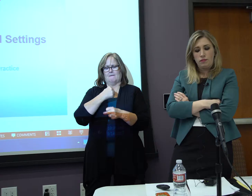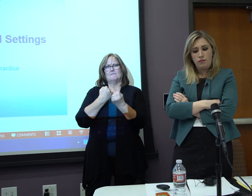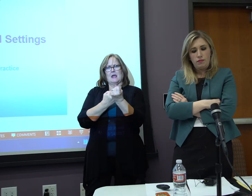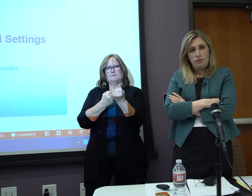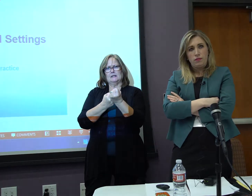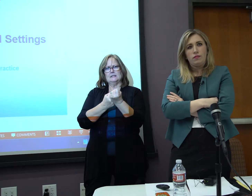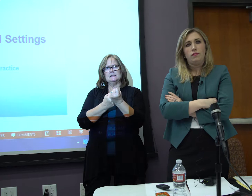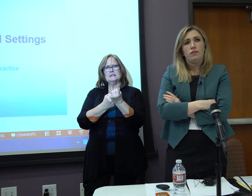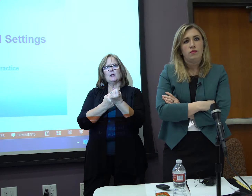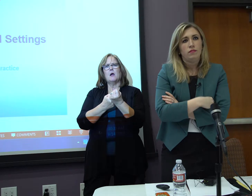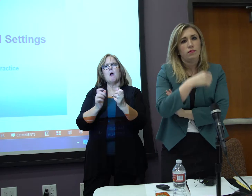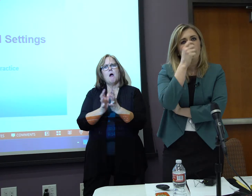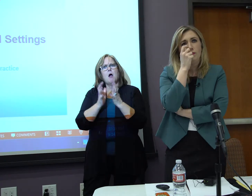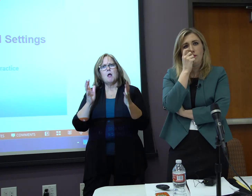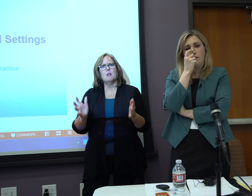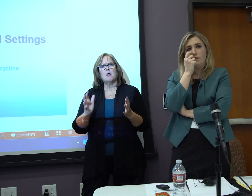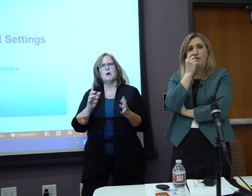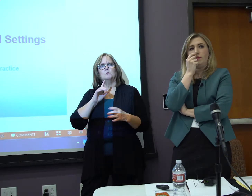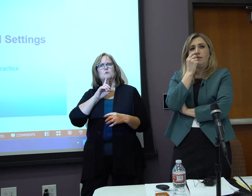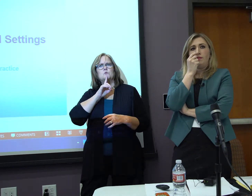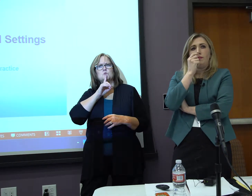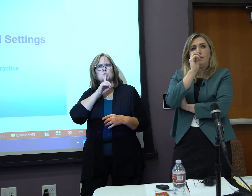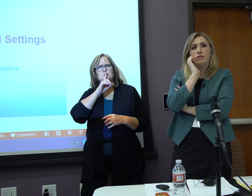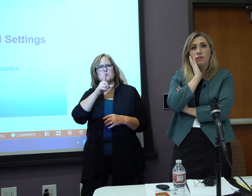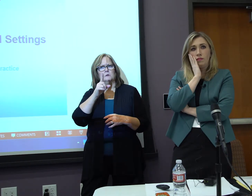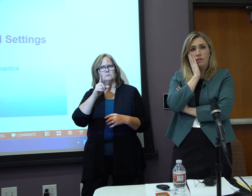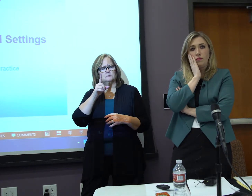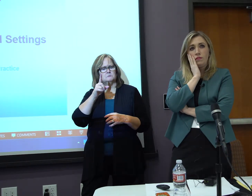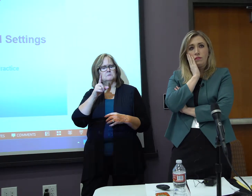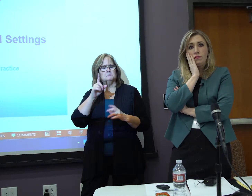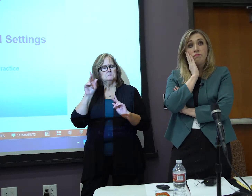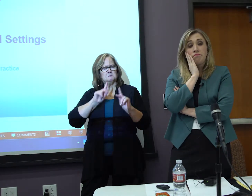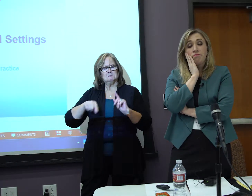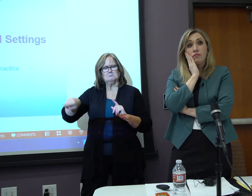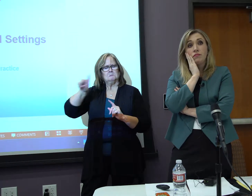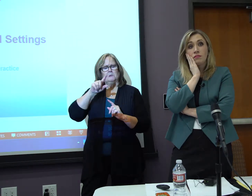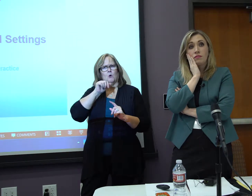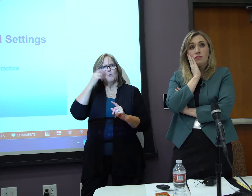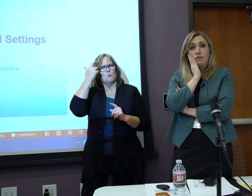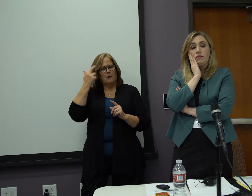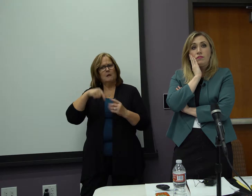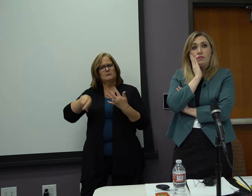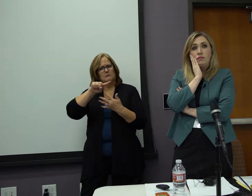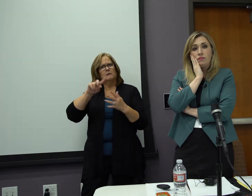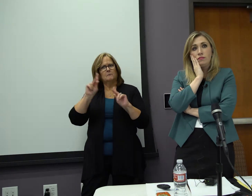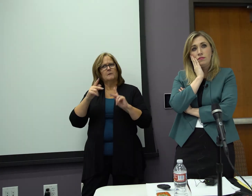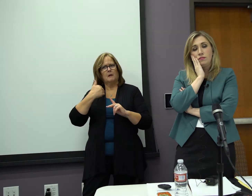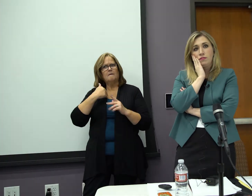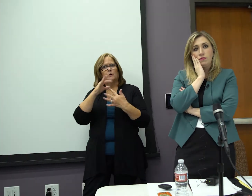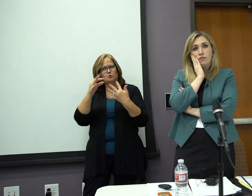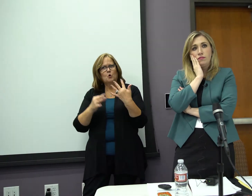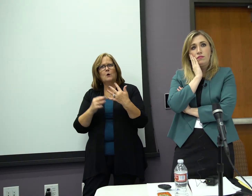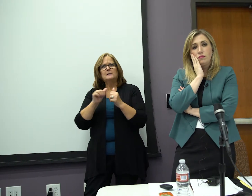piece, a lot of pretty sophisticated people don't actually realize they have a choice, and I wondered how that